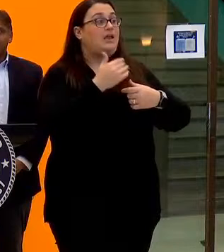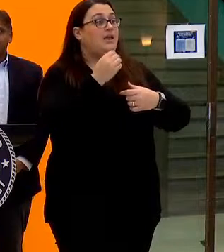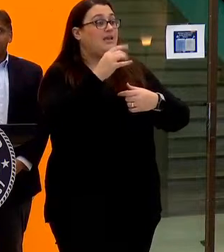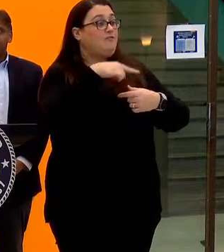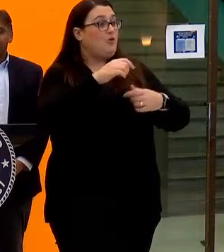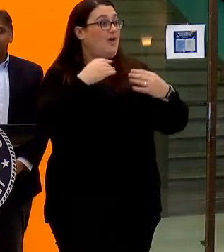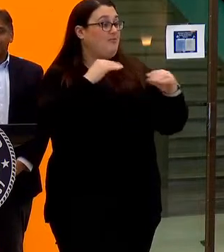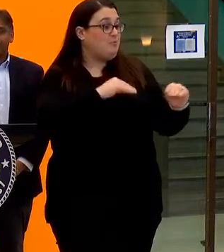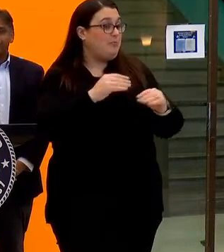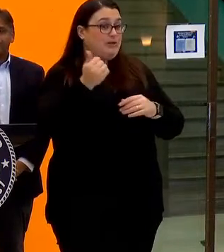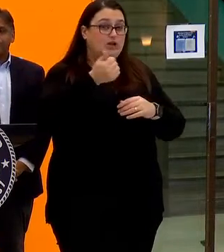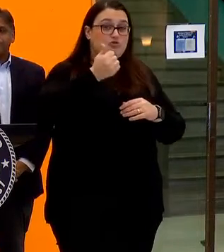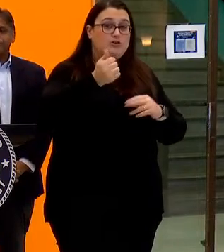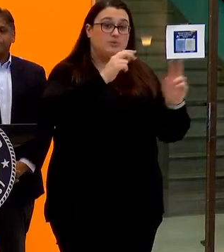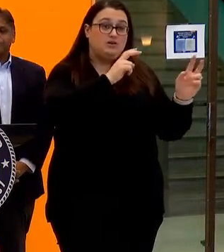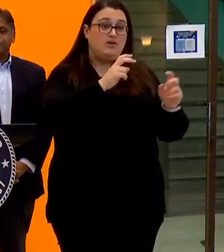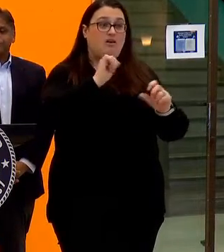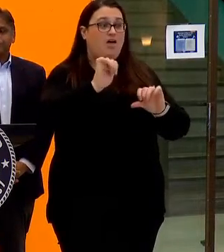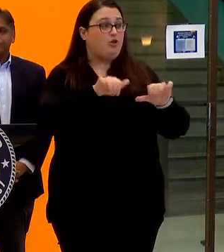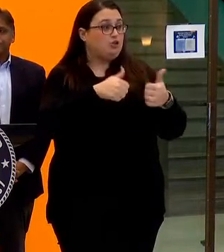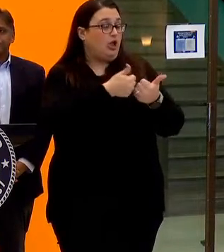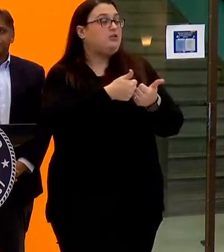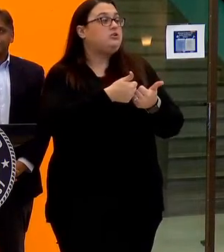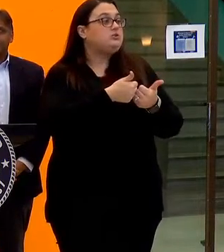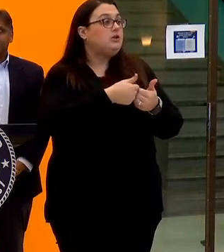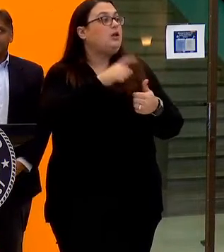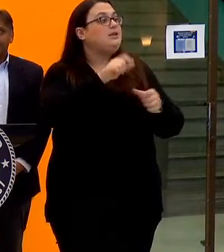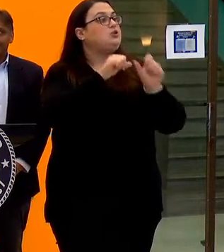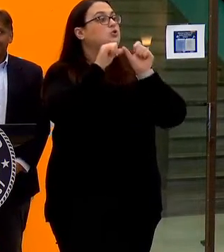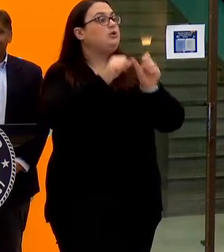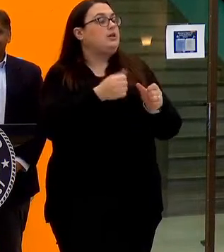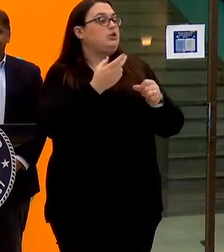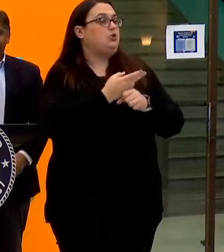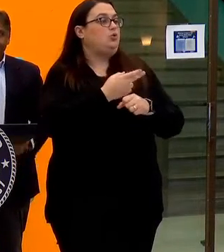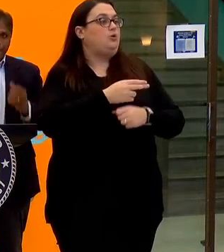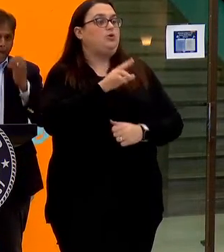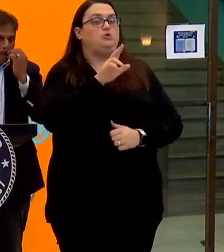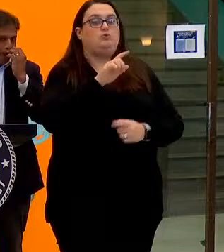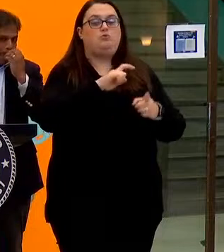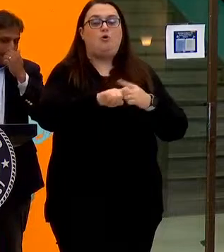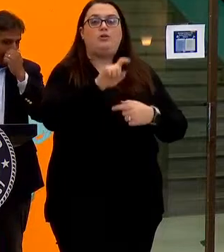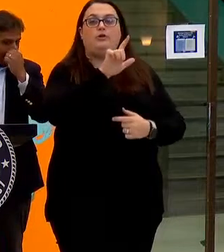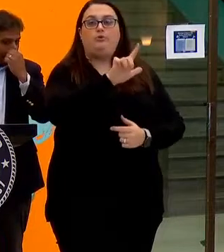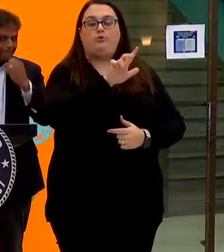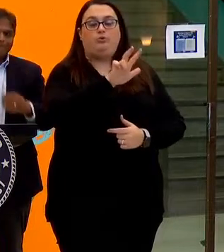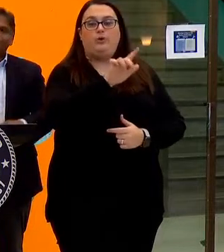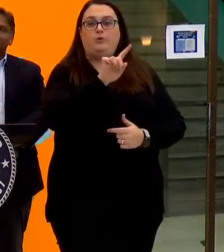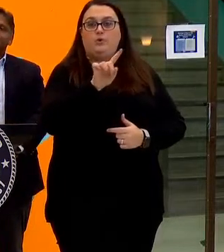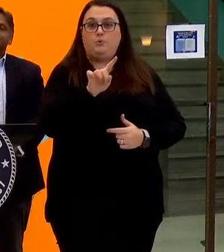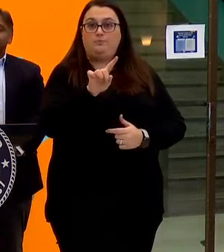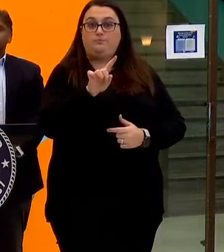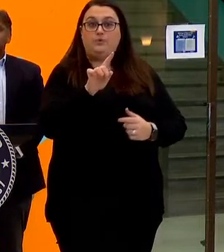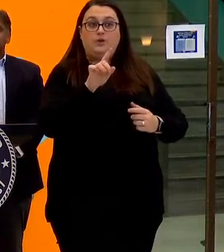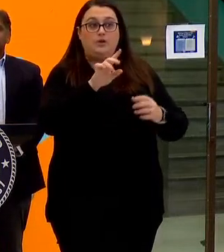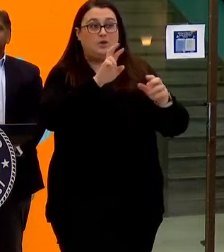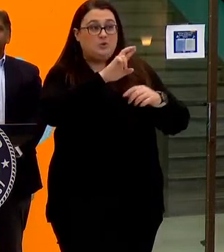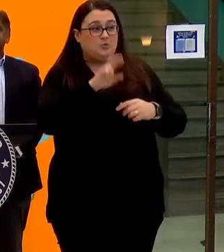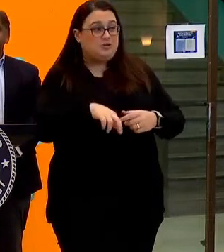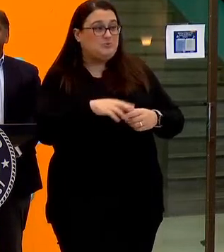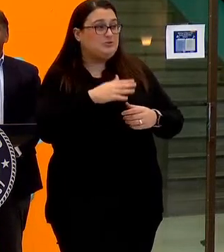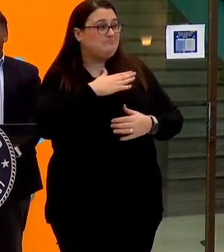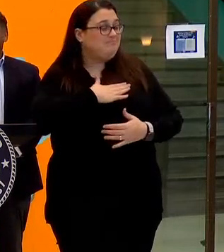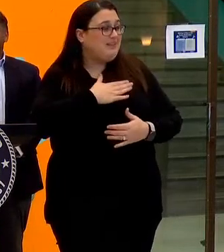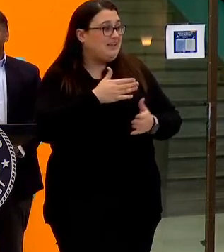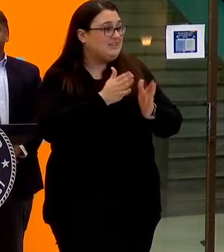mobility and transportation and other challenges should continue using 311. Richmonders, we ask that